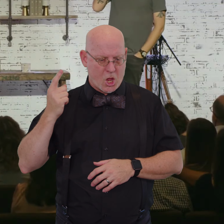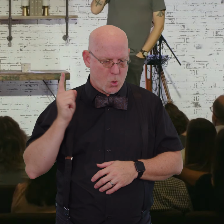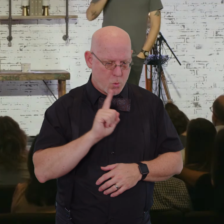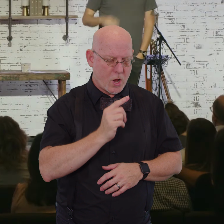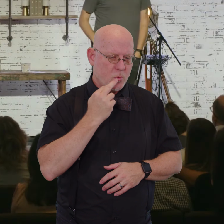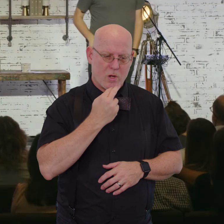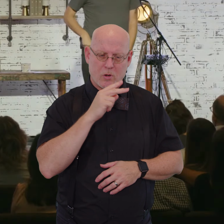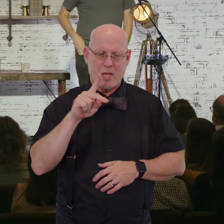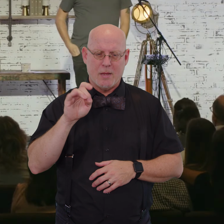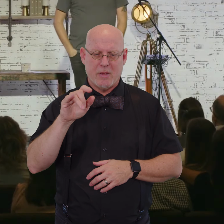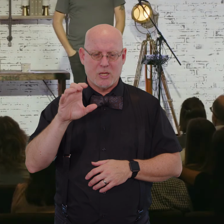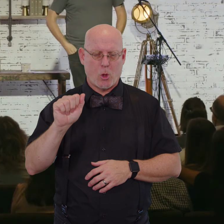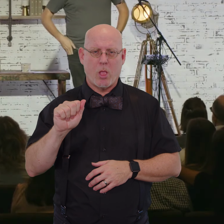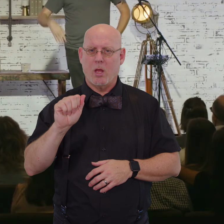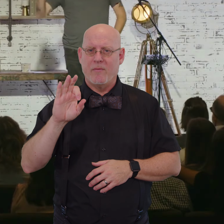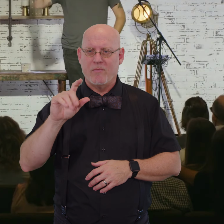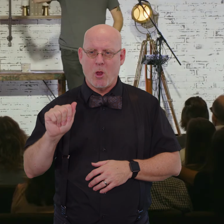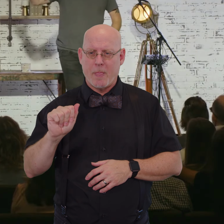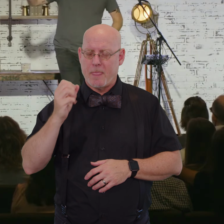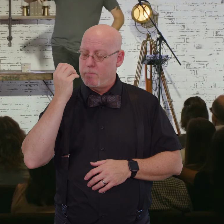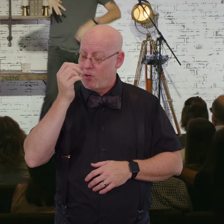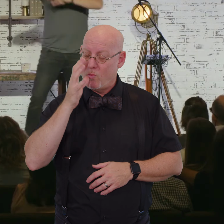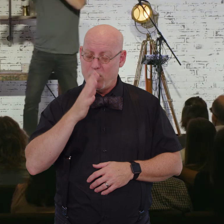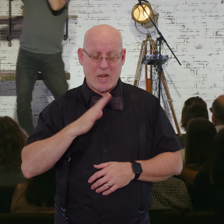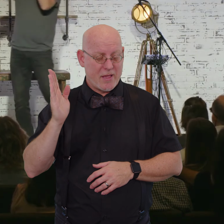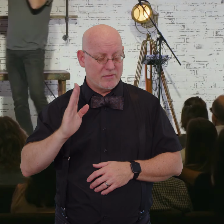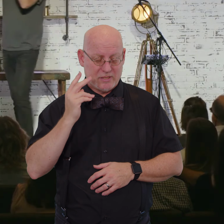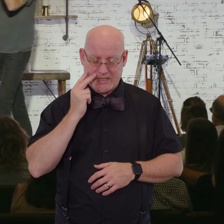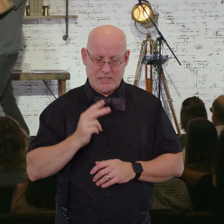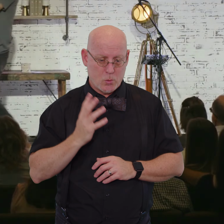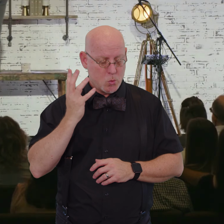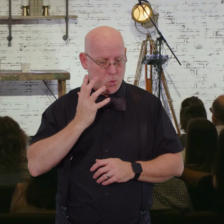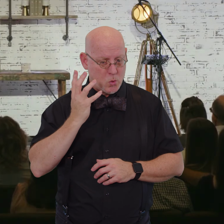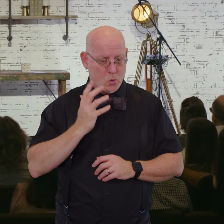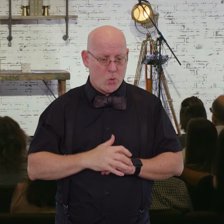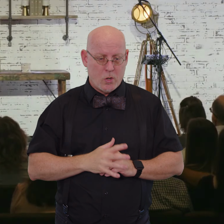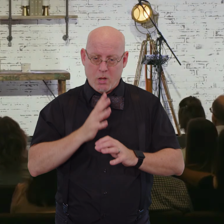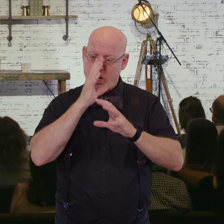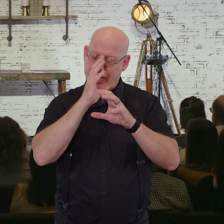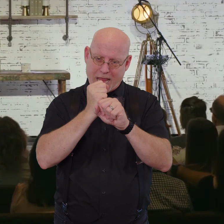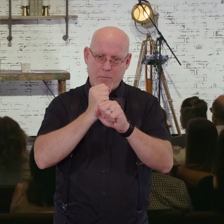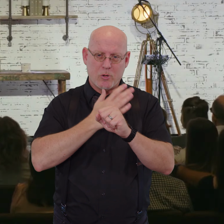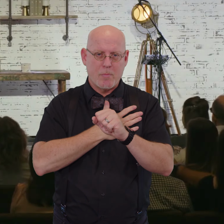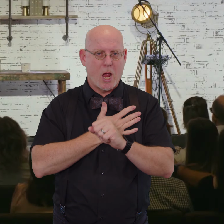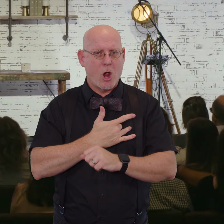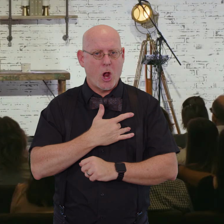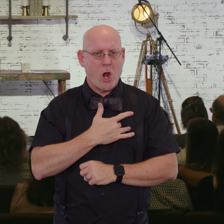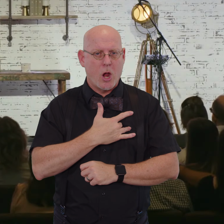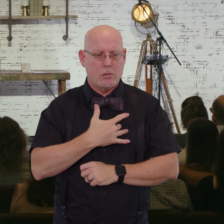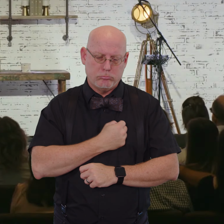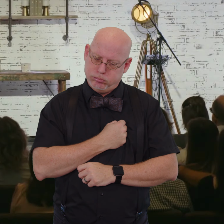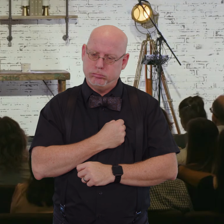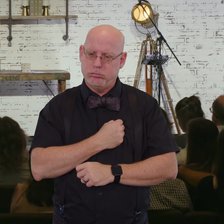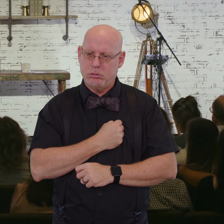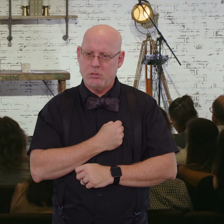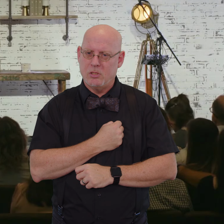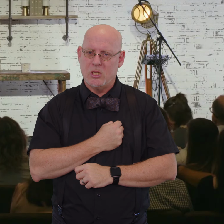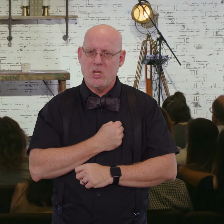walked into a restaurant in Pensacola Florida and saw the most beautiful woman I had ever seen she captured my heart